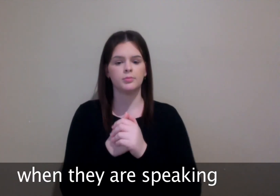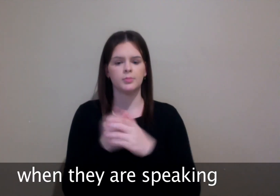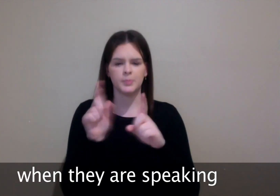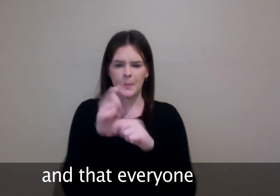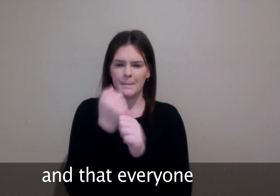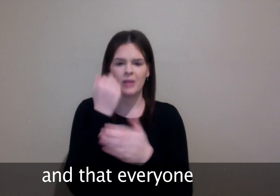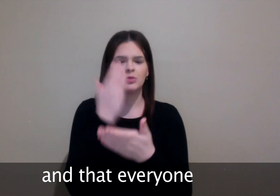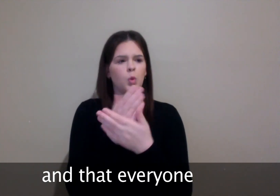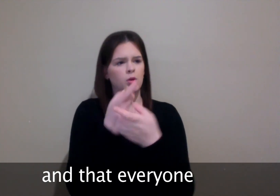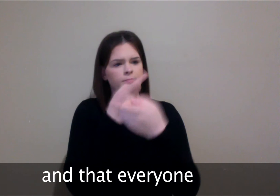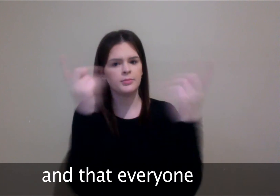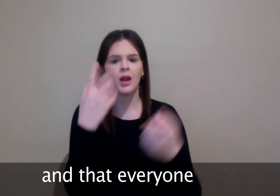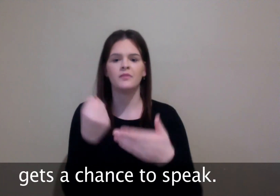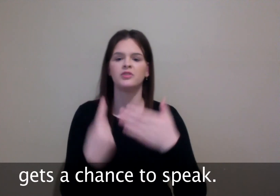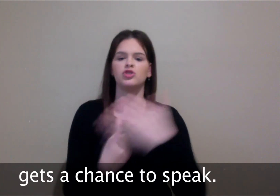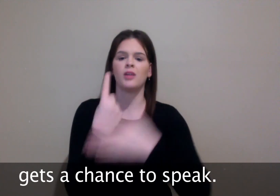And that everyone gets a chance to speak.